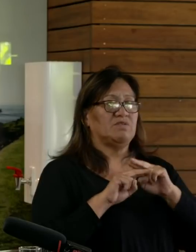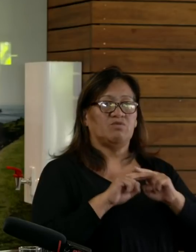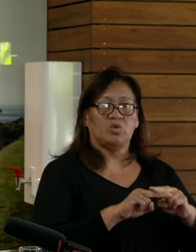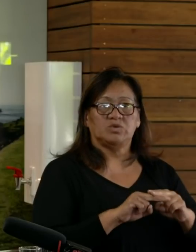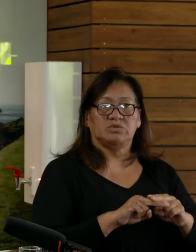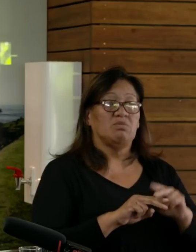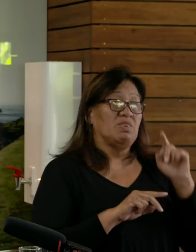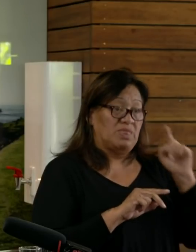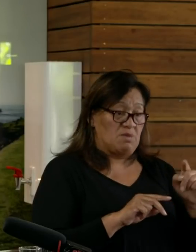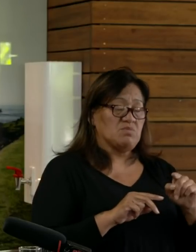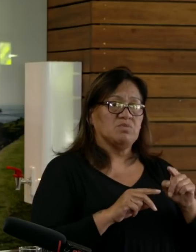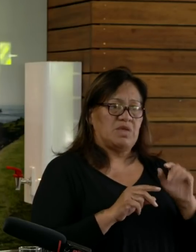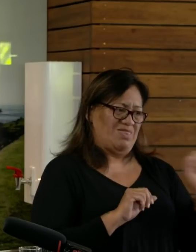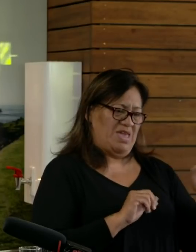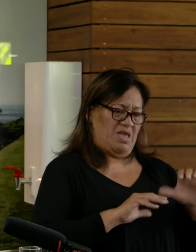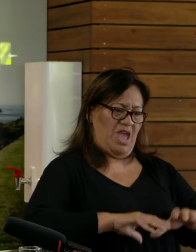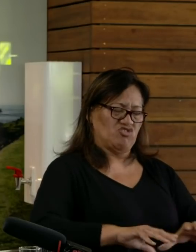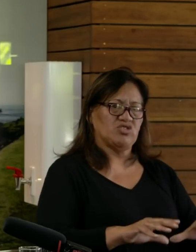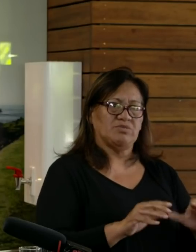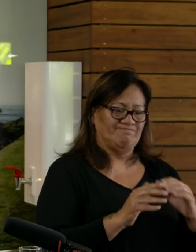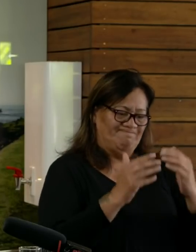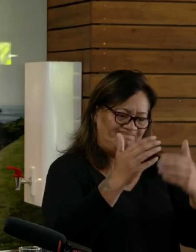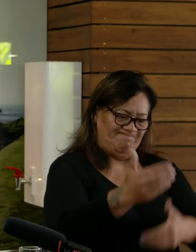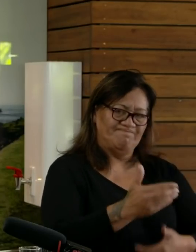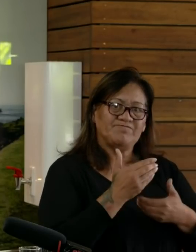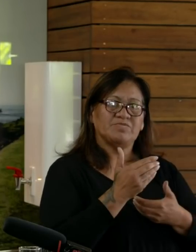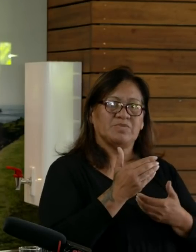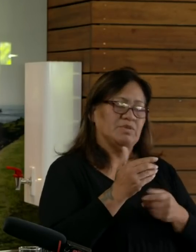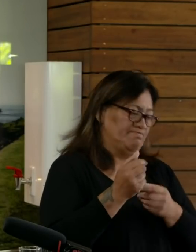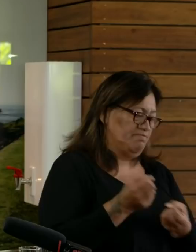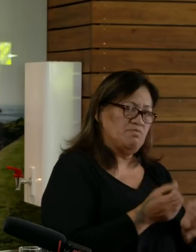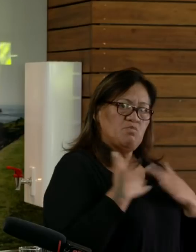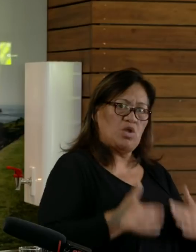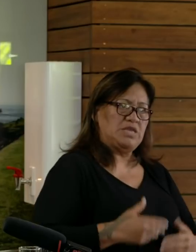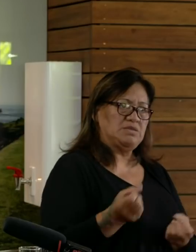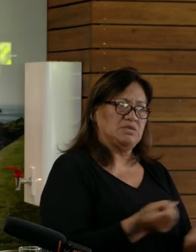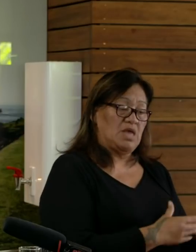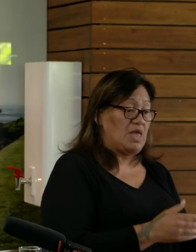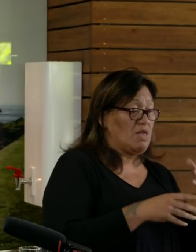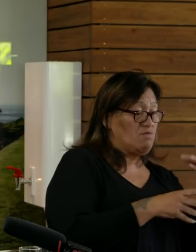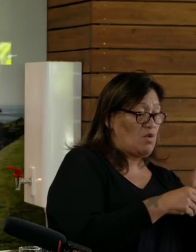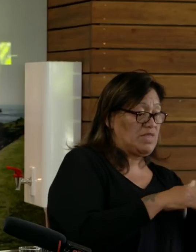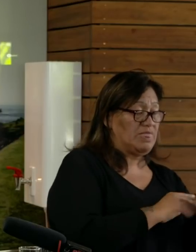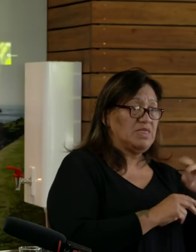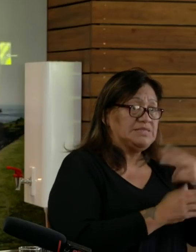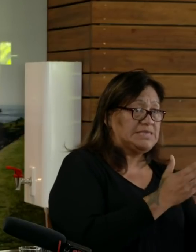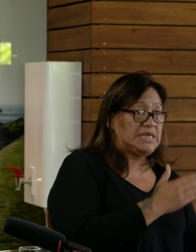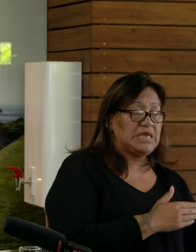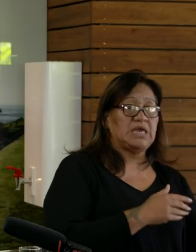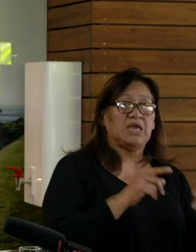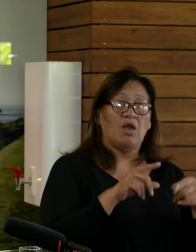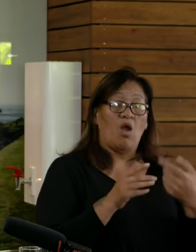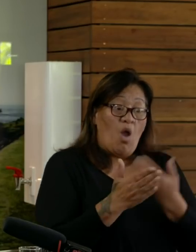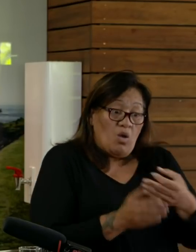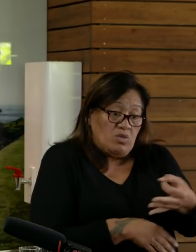body recovery actions today in close proximity from the ground, the sea and the air of